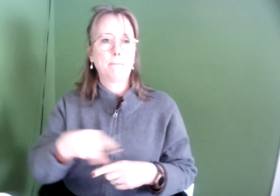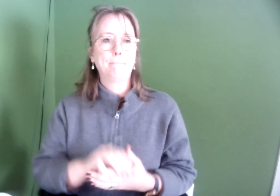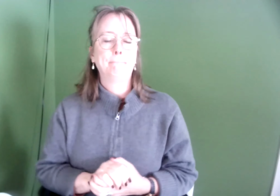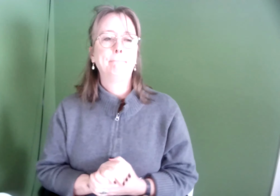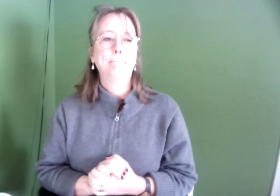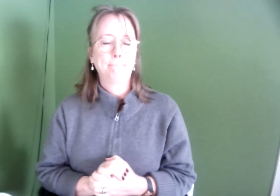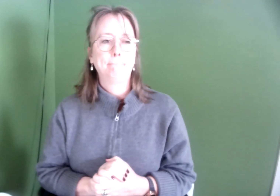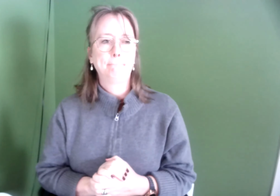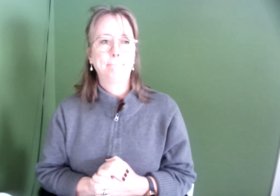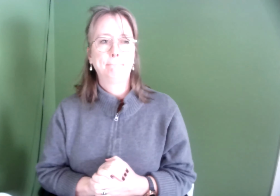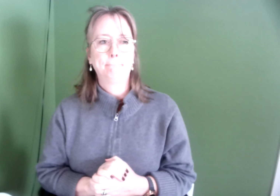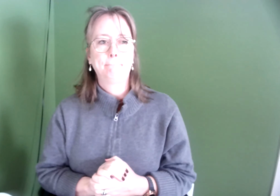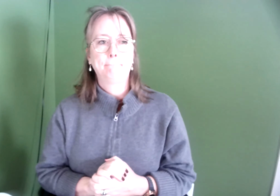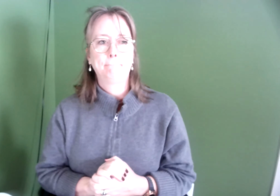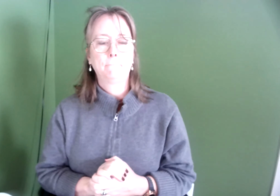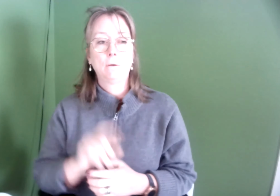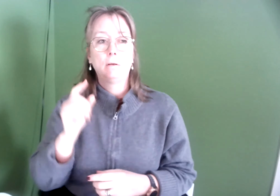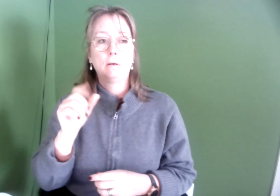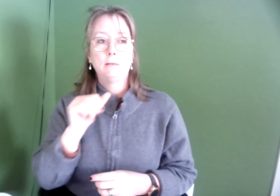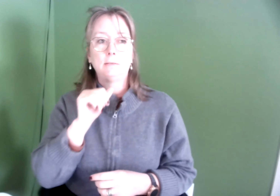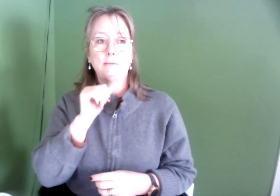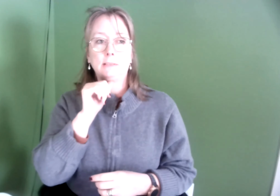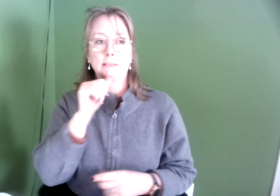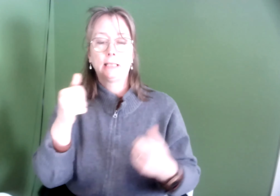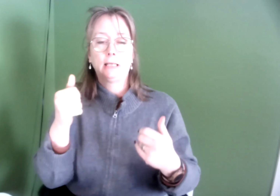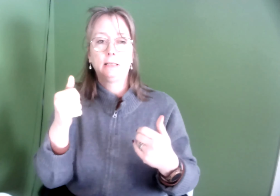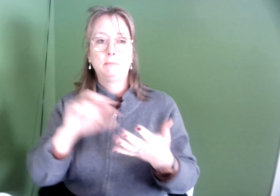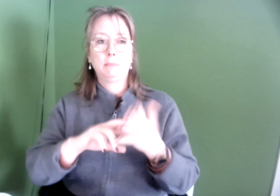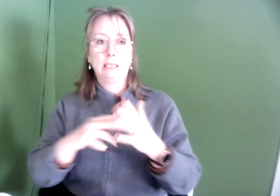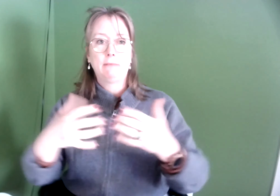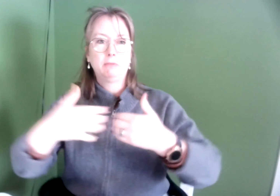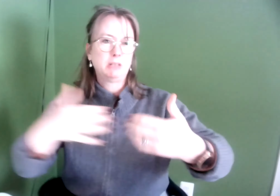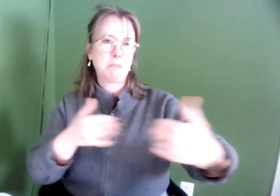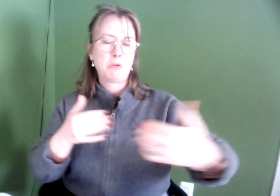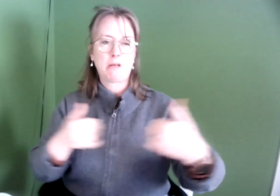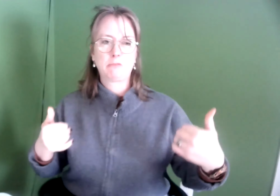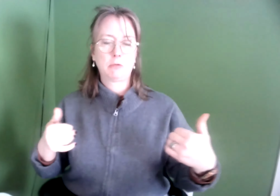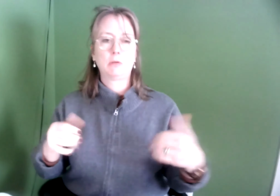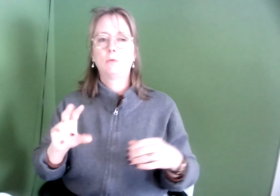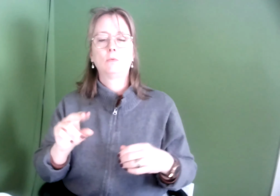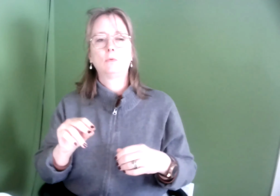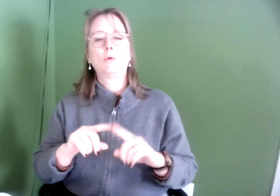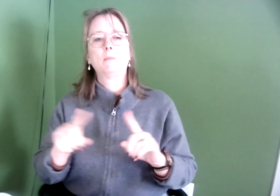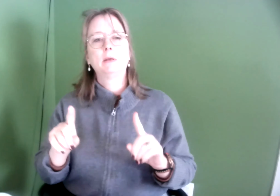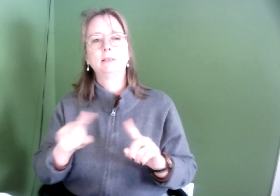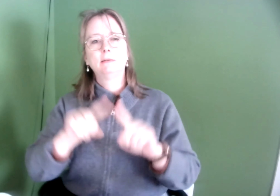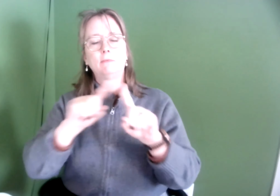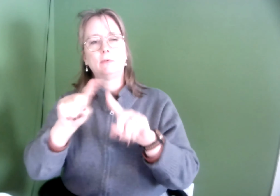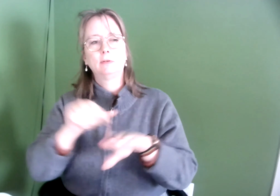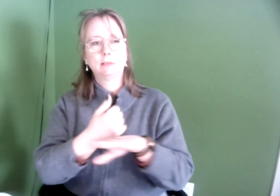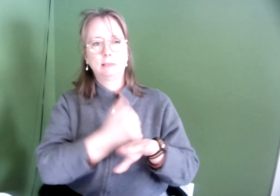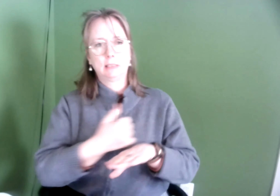it's not exclusive of each other. In Denver, these work in different settings, but